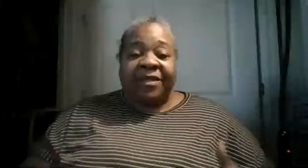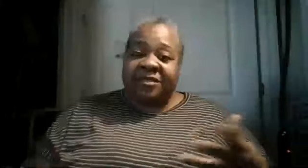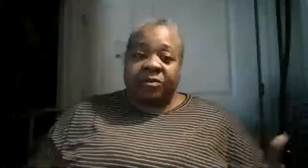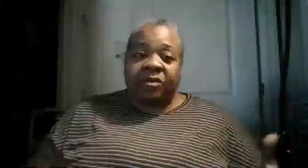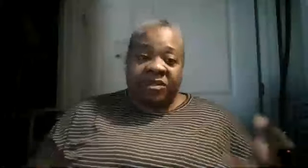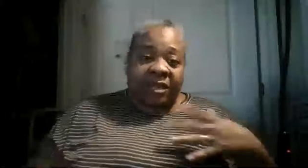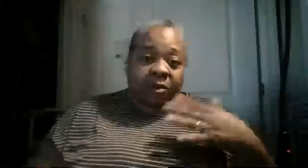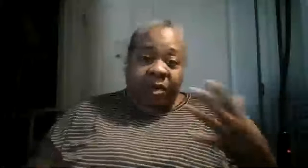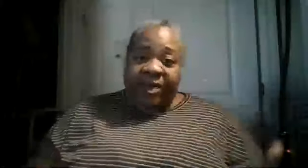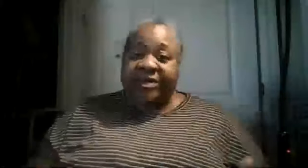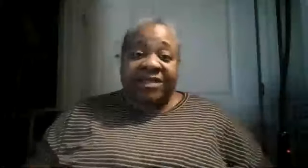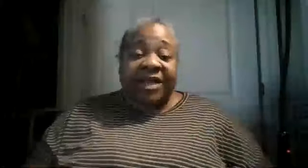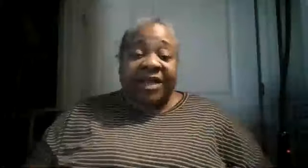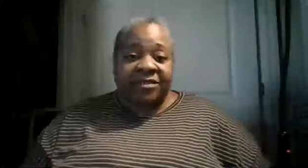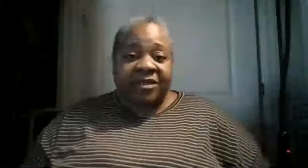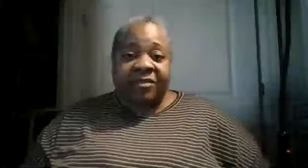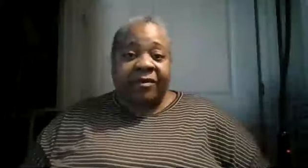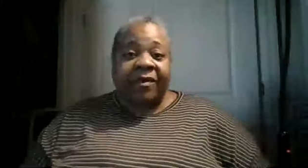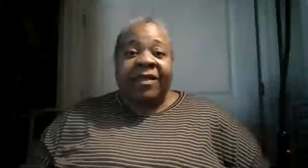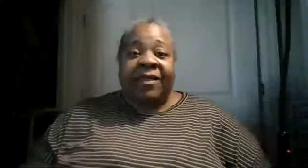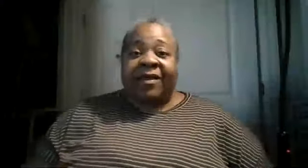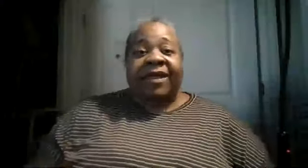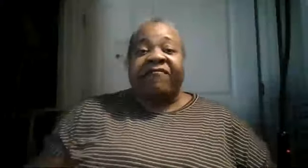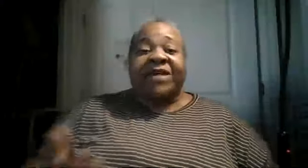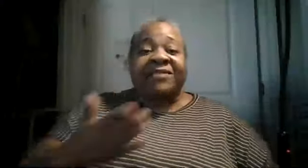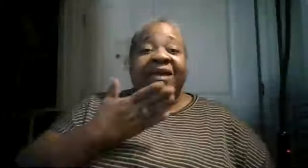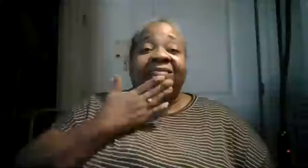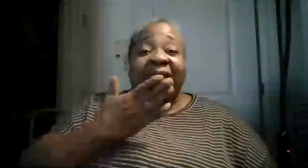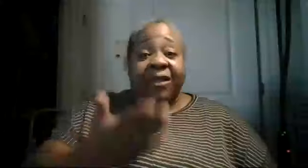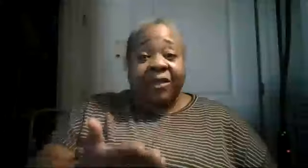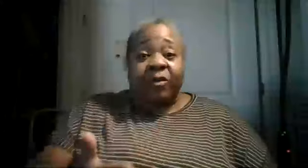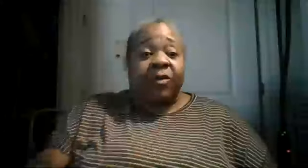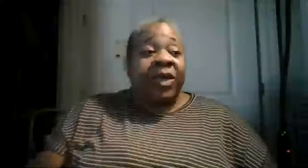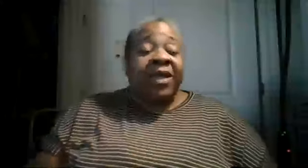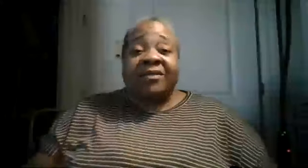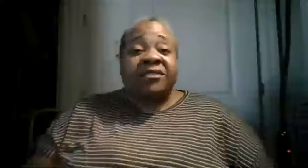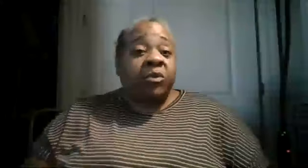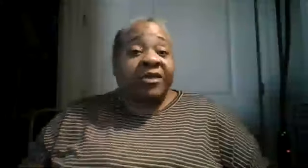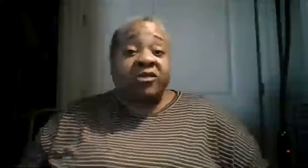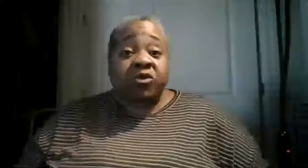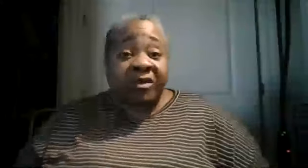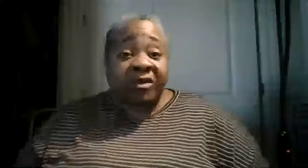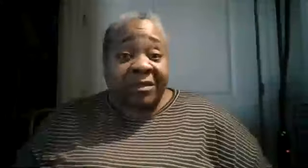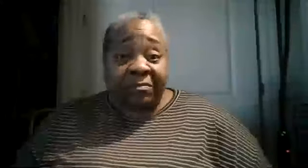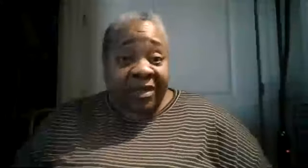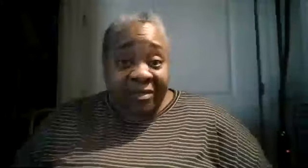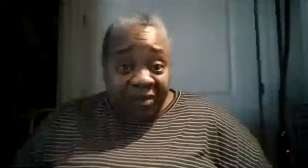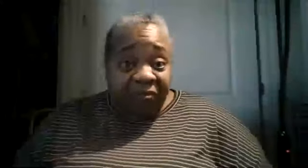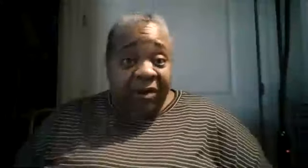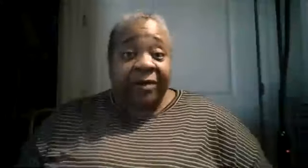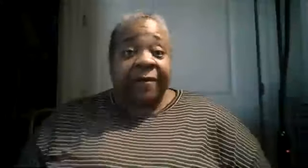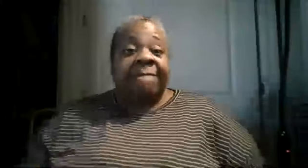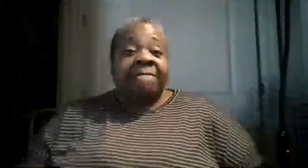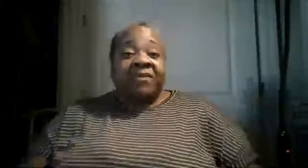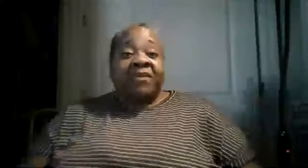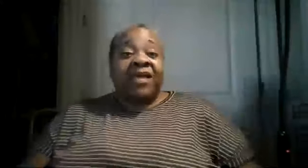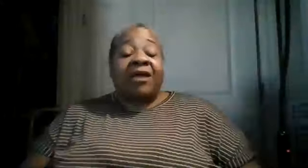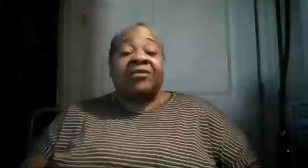see what I'm saying? And we'll understand each other. Like if I say thank you and someone has taught them something different, then they